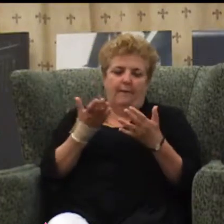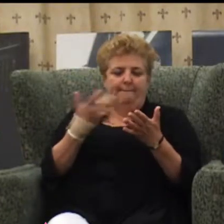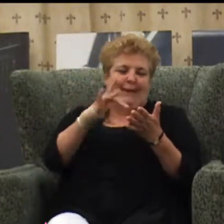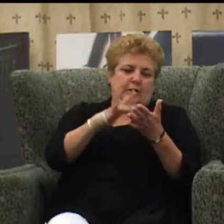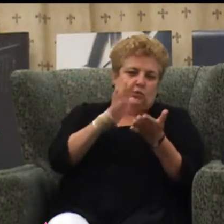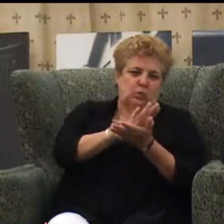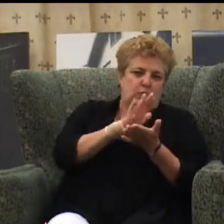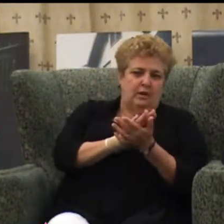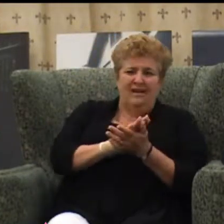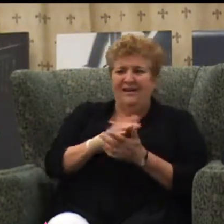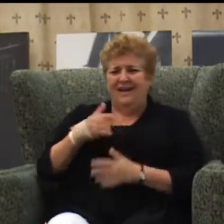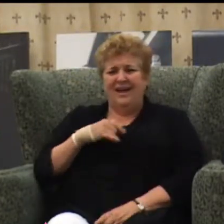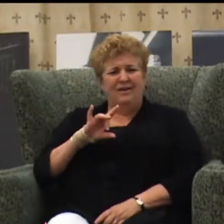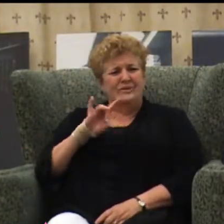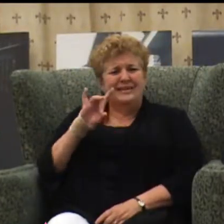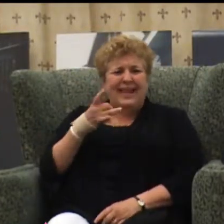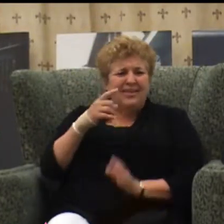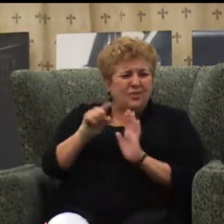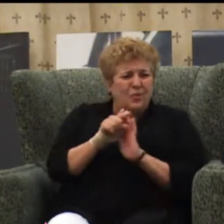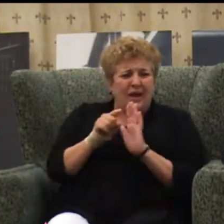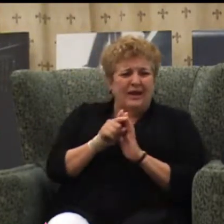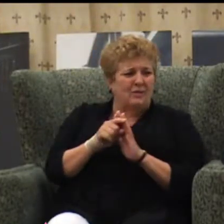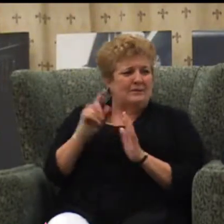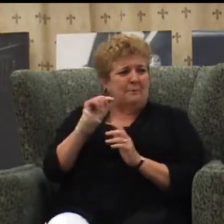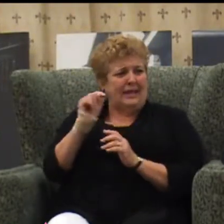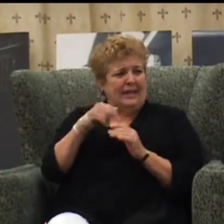bleachers, peeing in my pants, drooling on my desk.